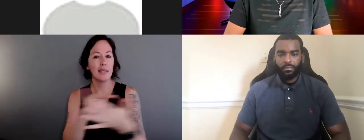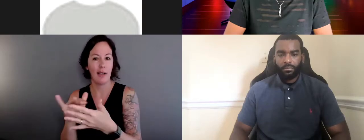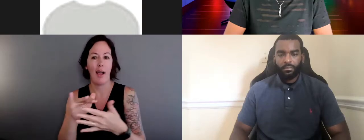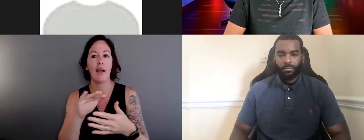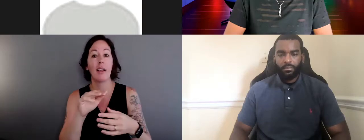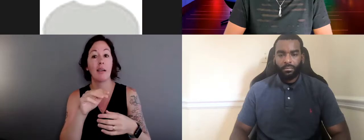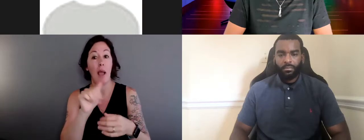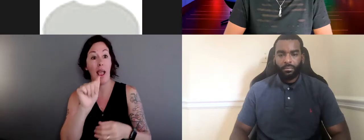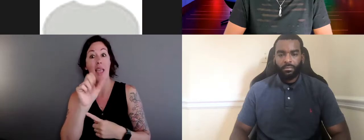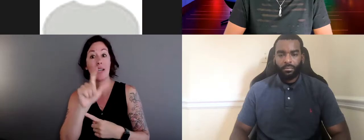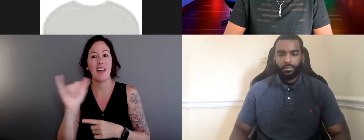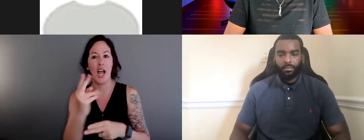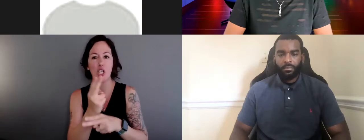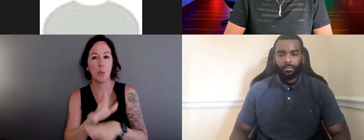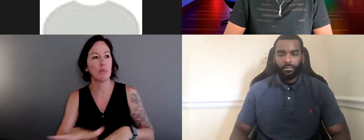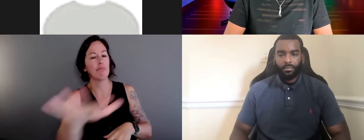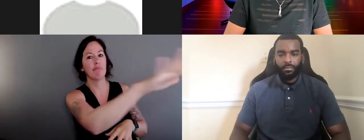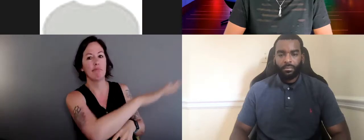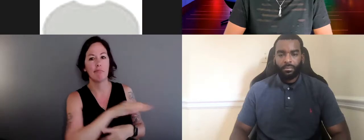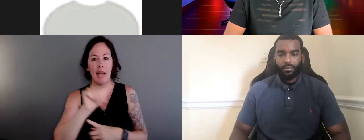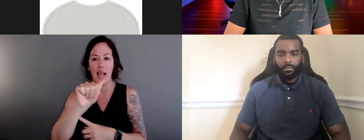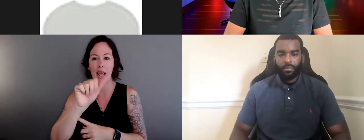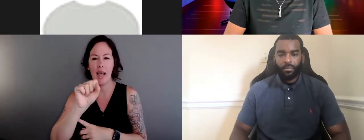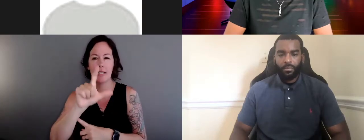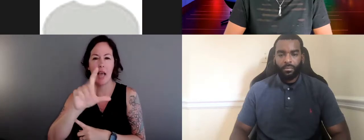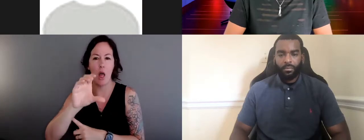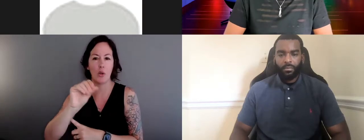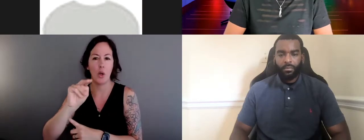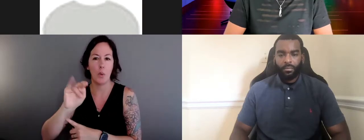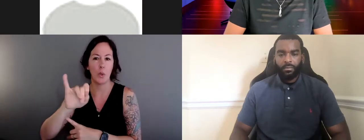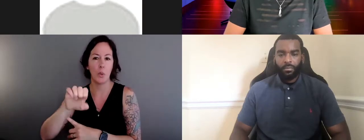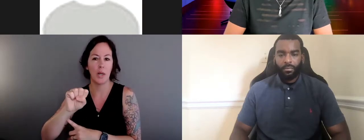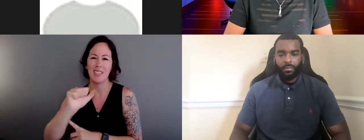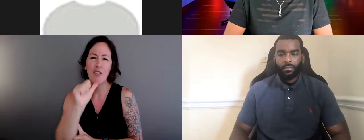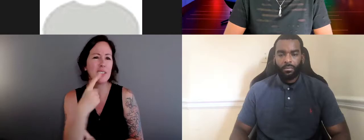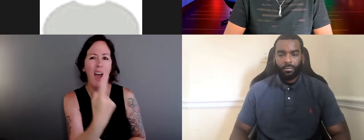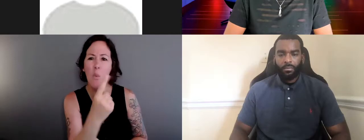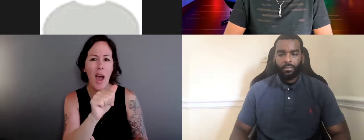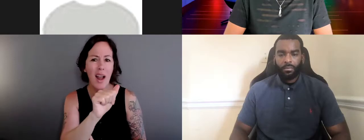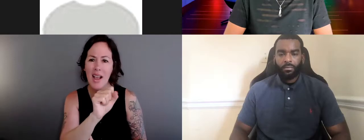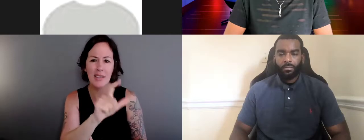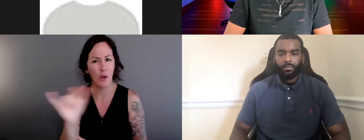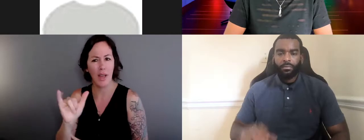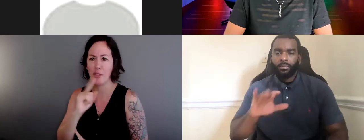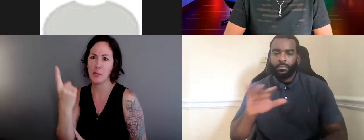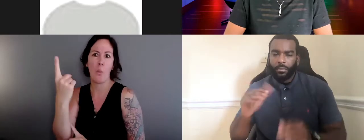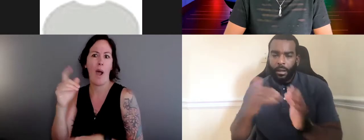the use of American Sign Language. So I study ASL, and